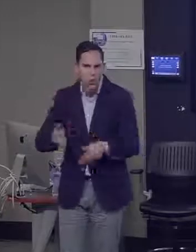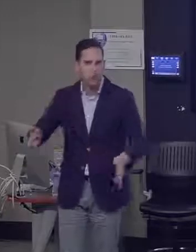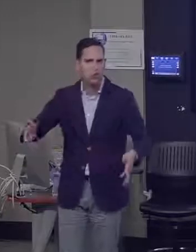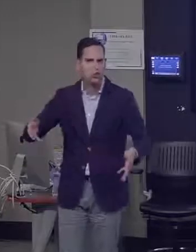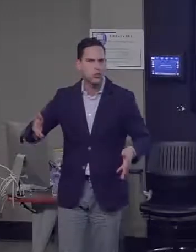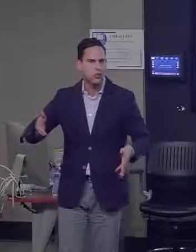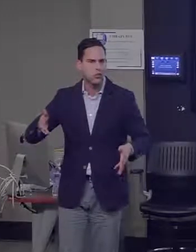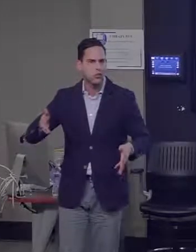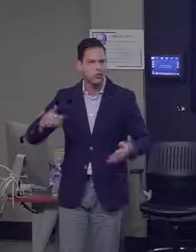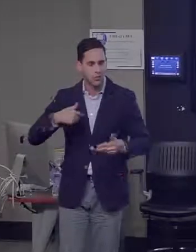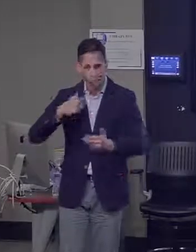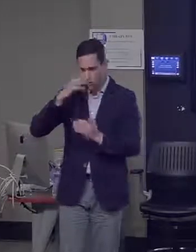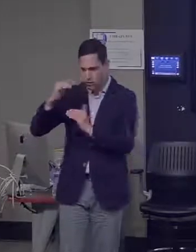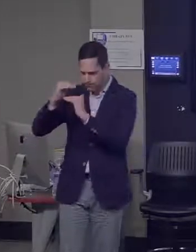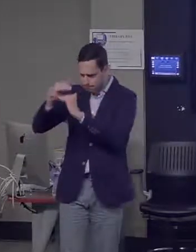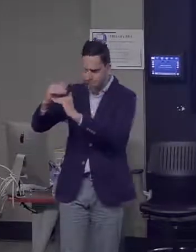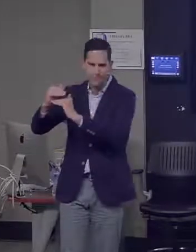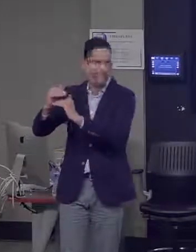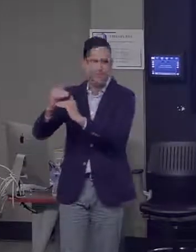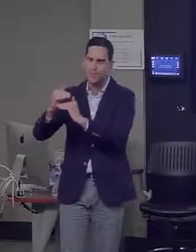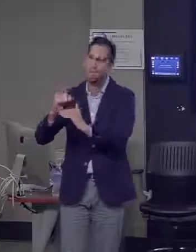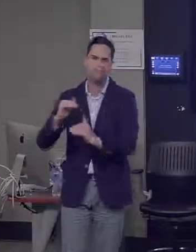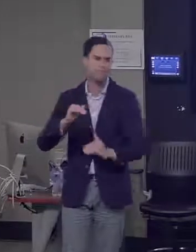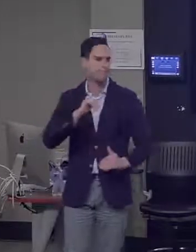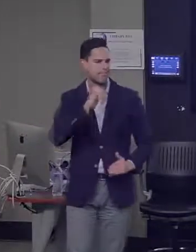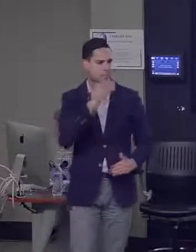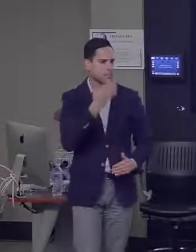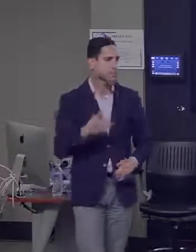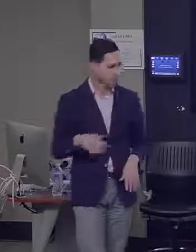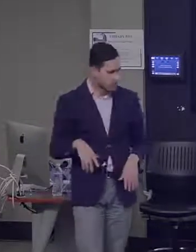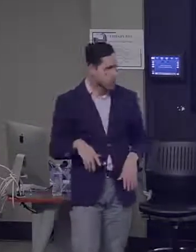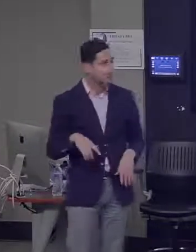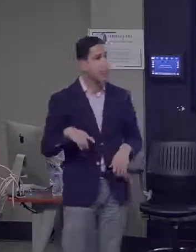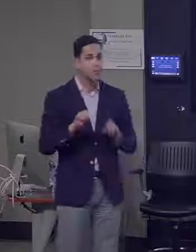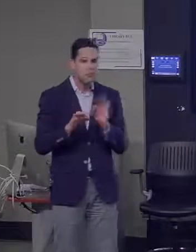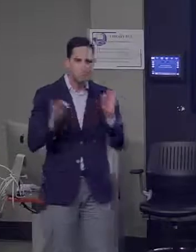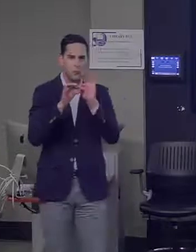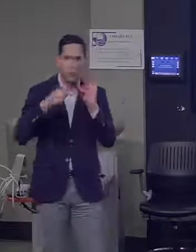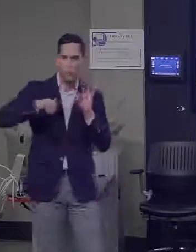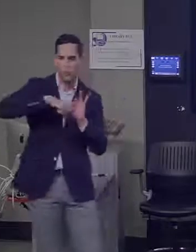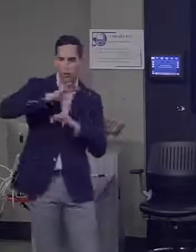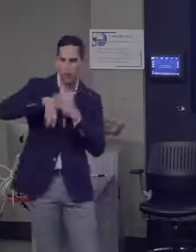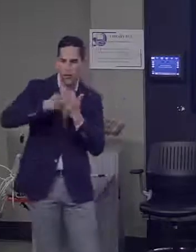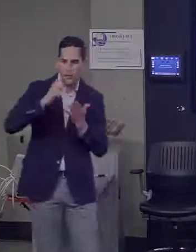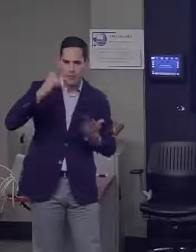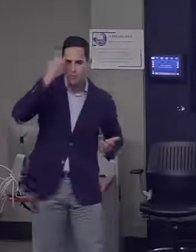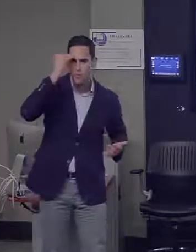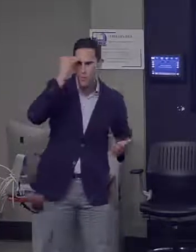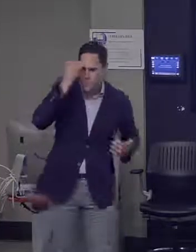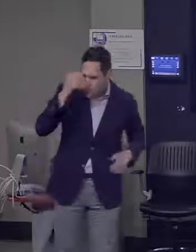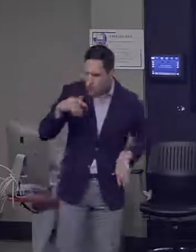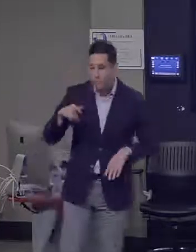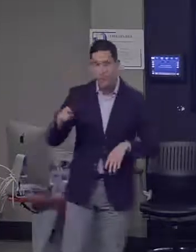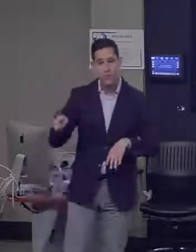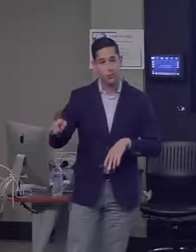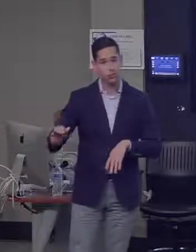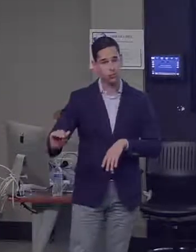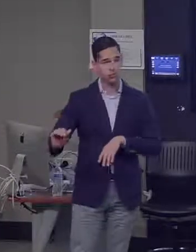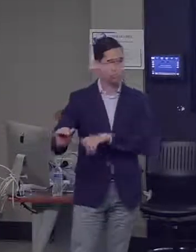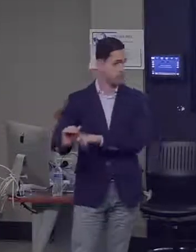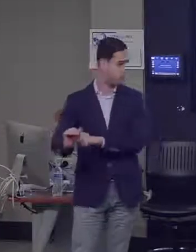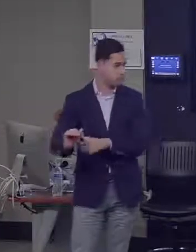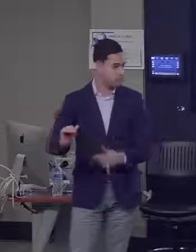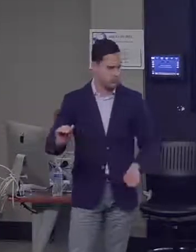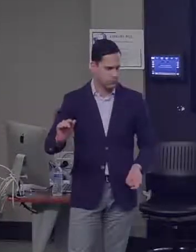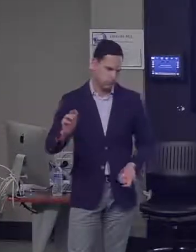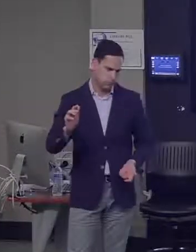And I think the most important thing we can all do, well, for one, we can all understand that children are quite capable of learning